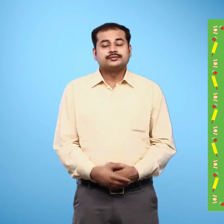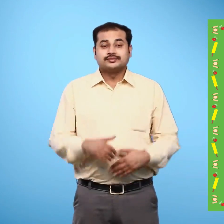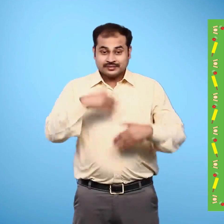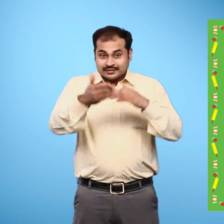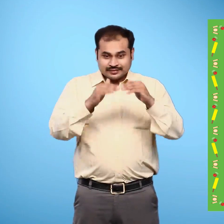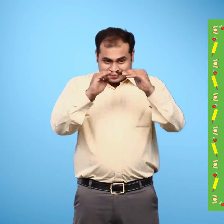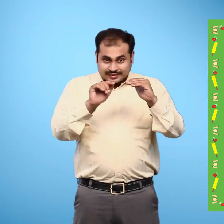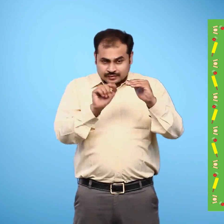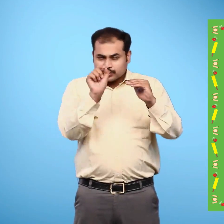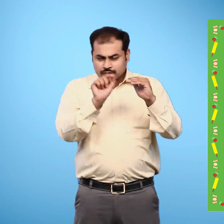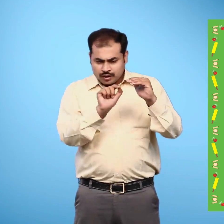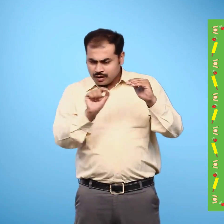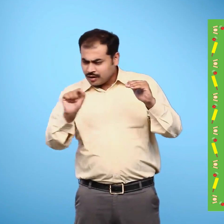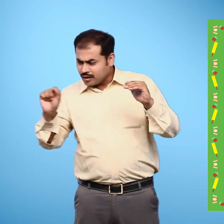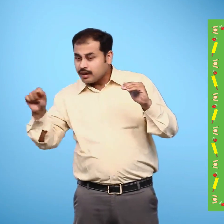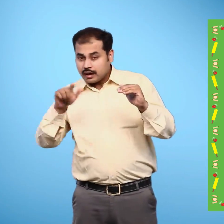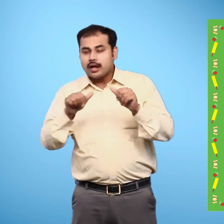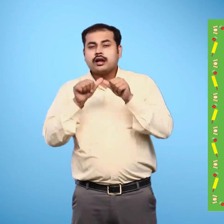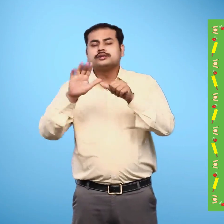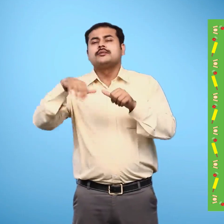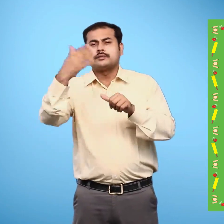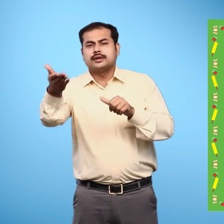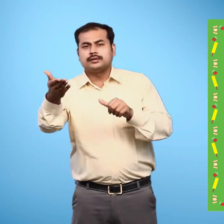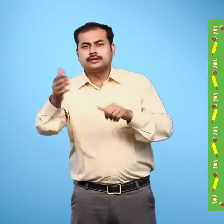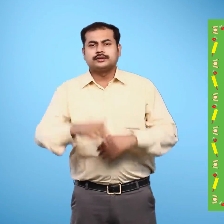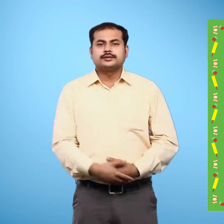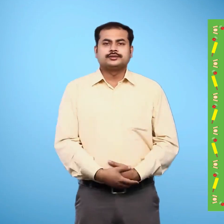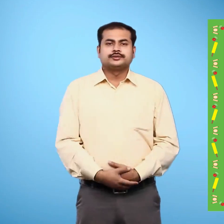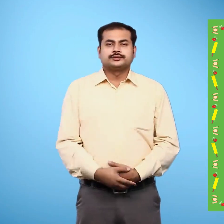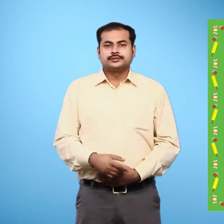After the message, writing space is provided for writing the answer.